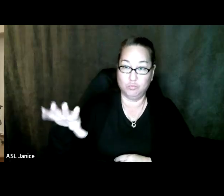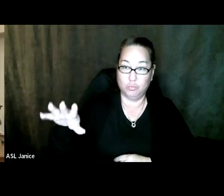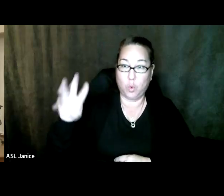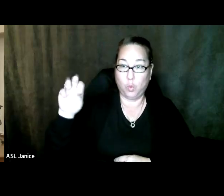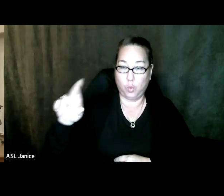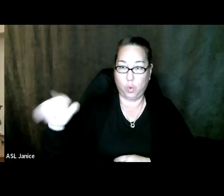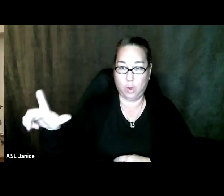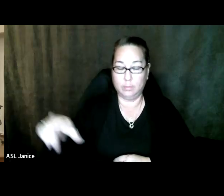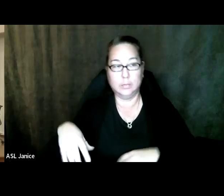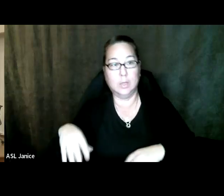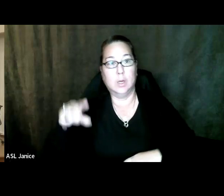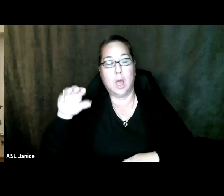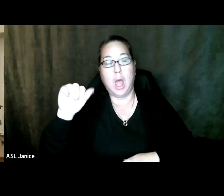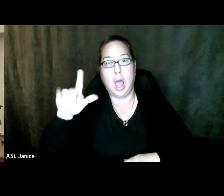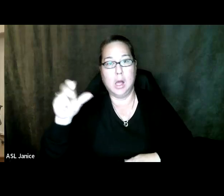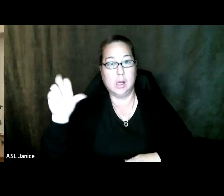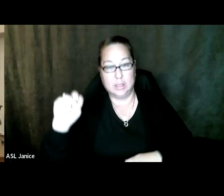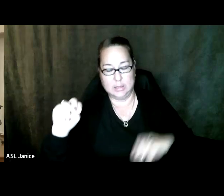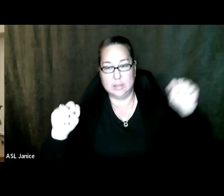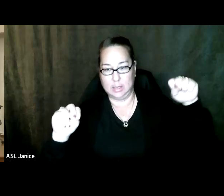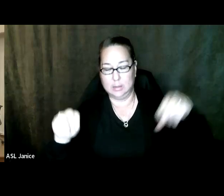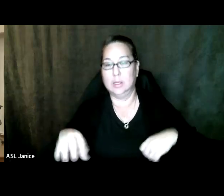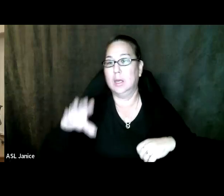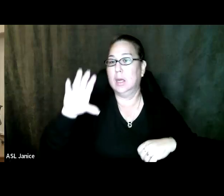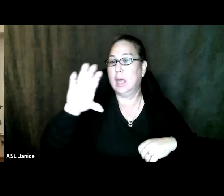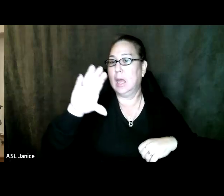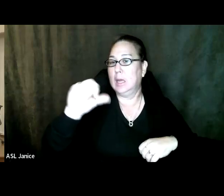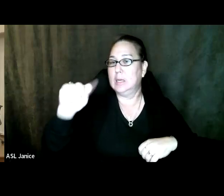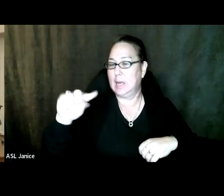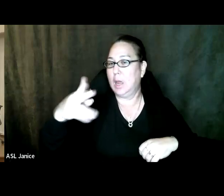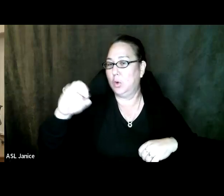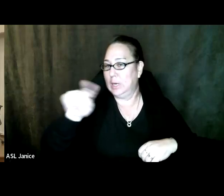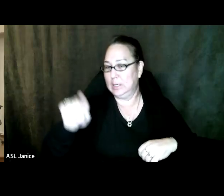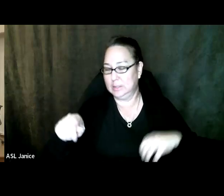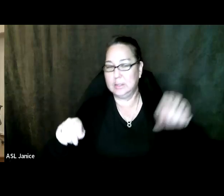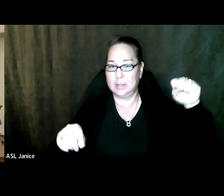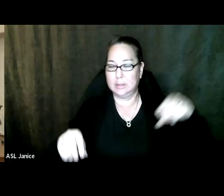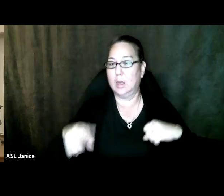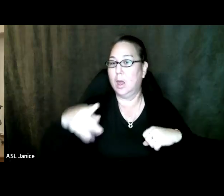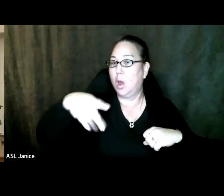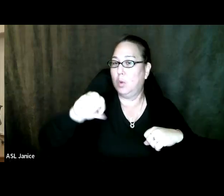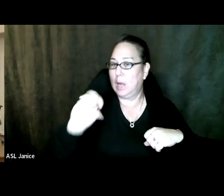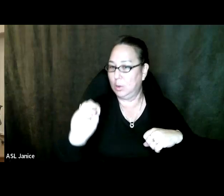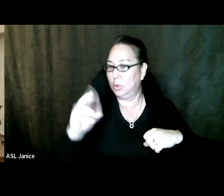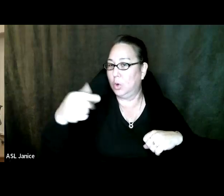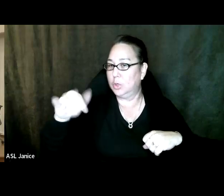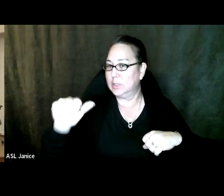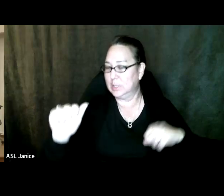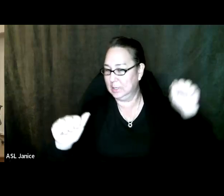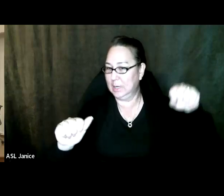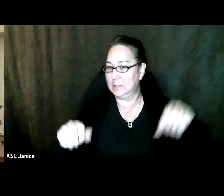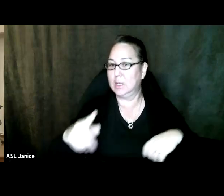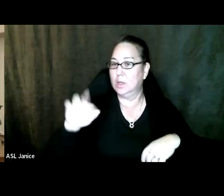roll? Dr. Alkins, Yes. Mr. Cadet Hernandez, Yes. Ms. Polanco Garcia, Yes. Mr.